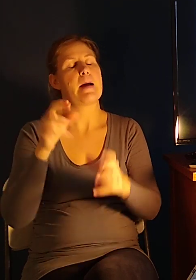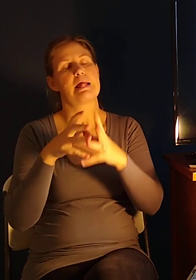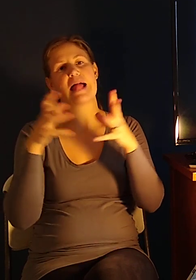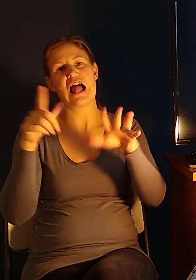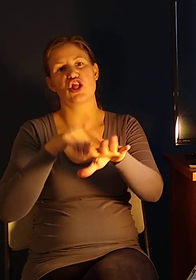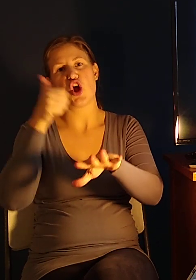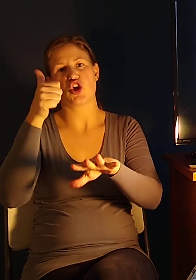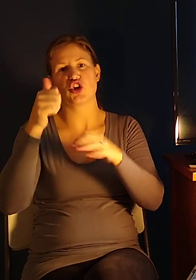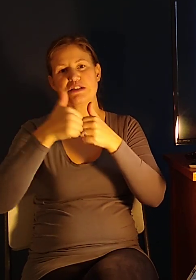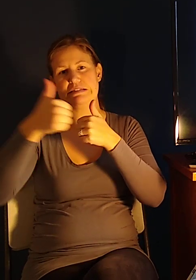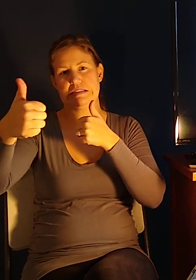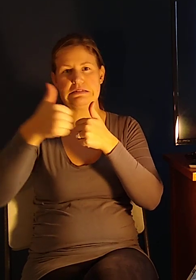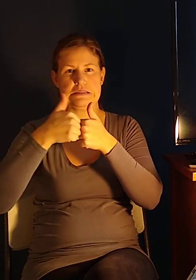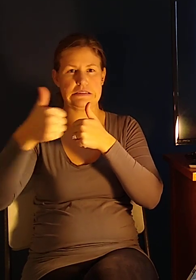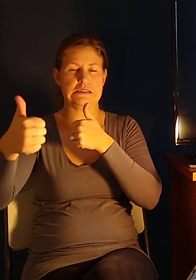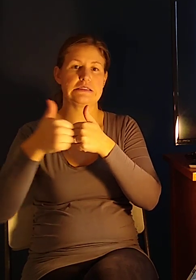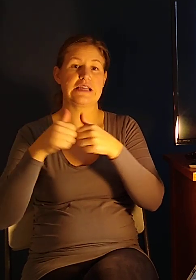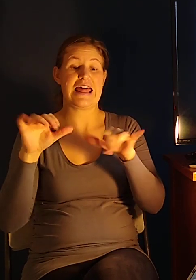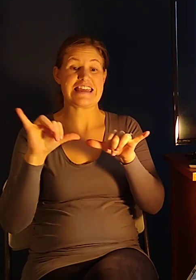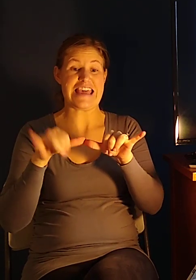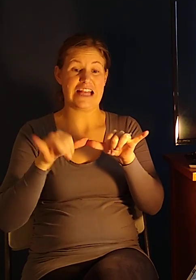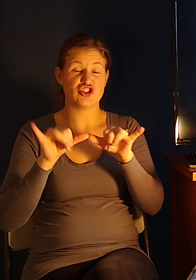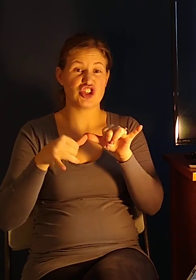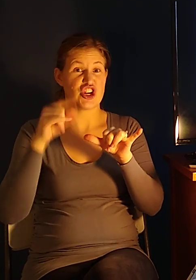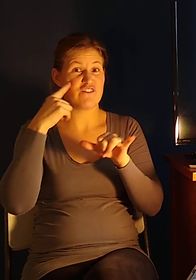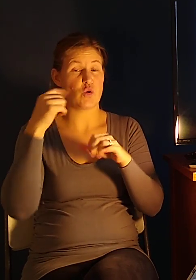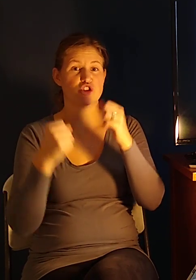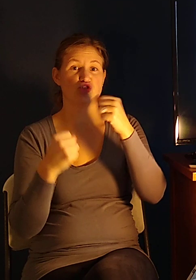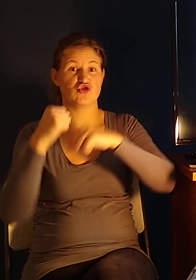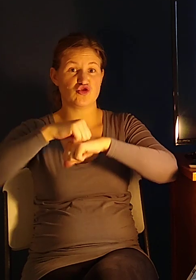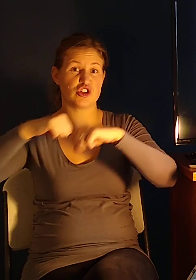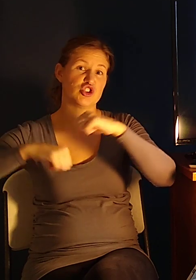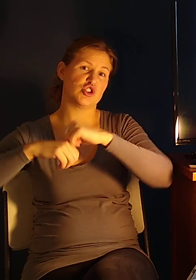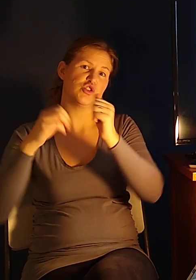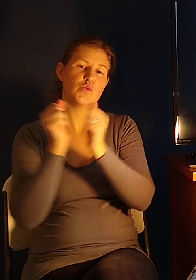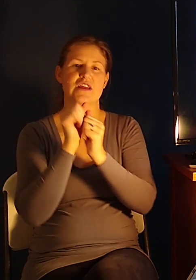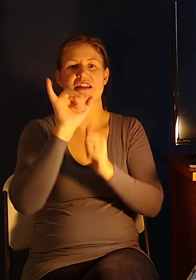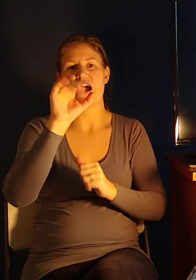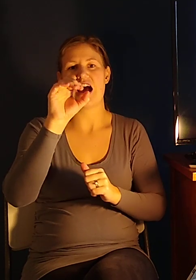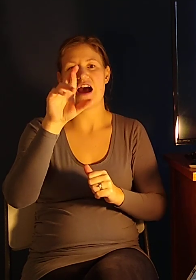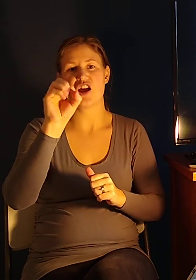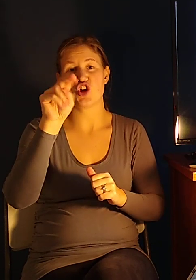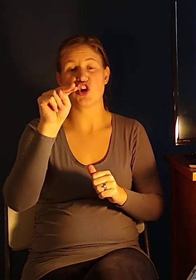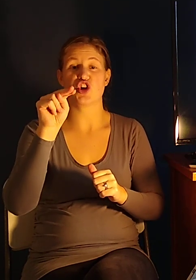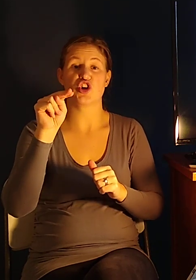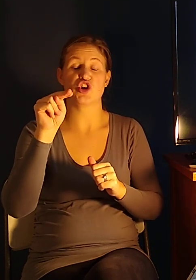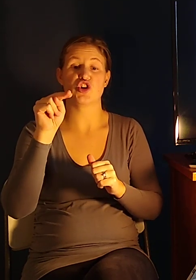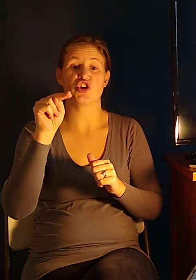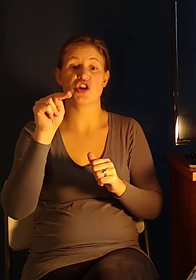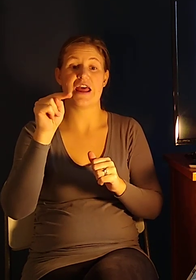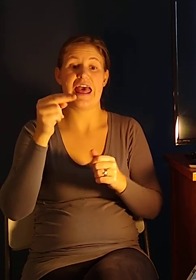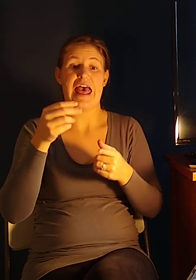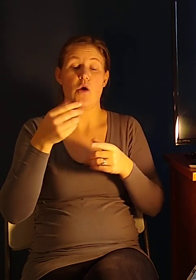distances. The engineering of structures with iron was a prelude to the development of